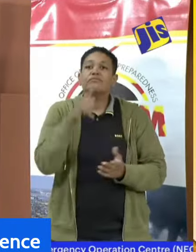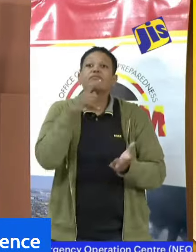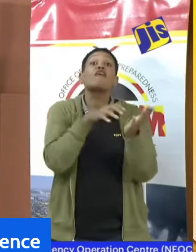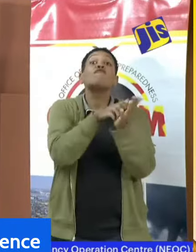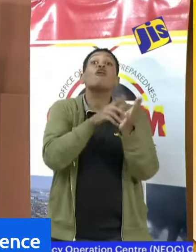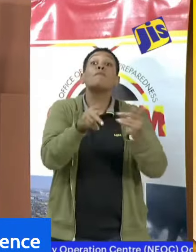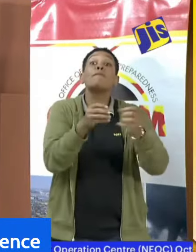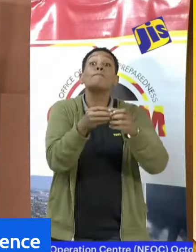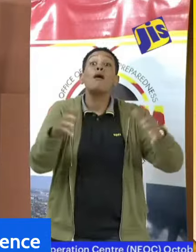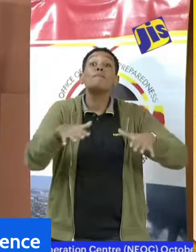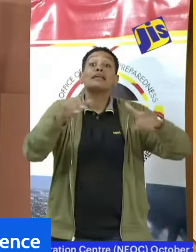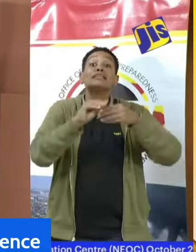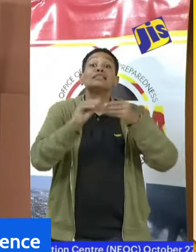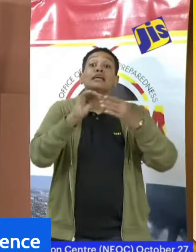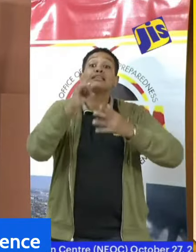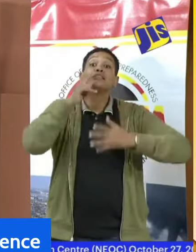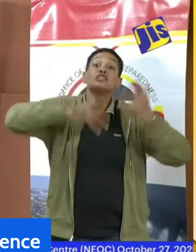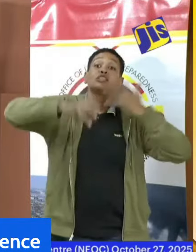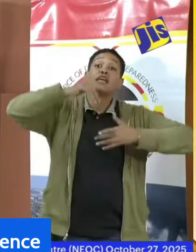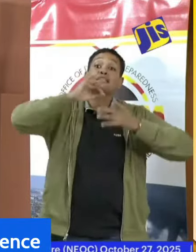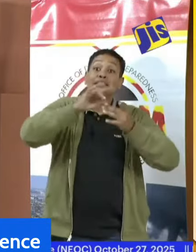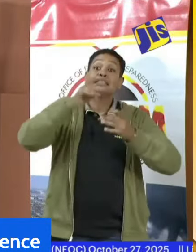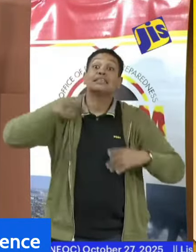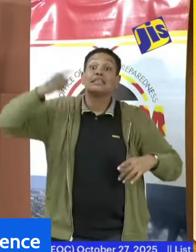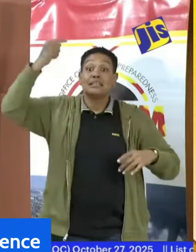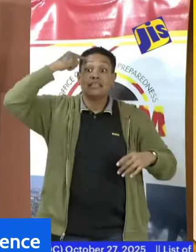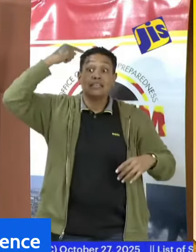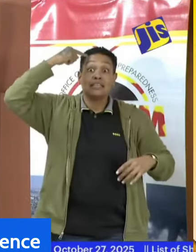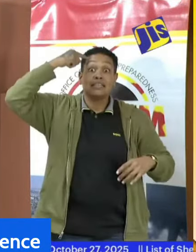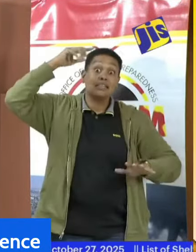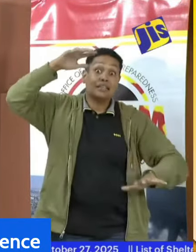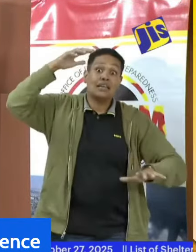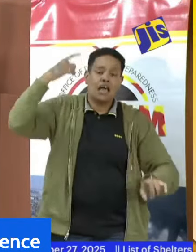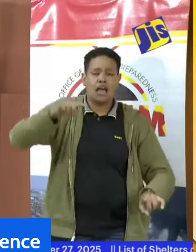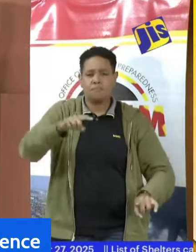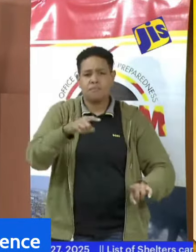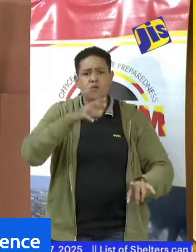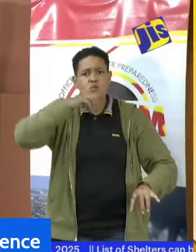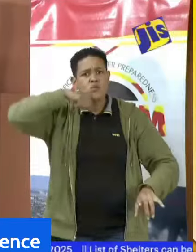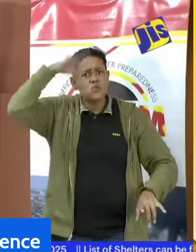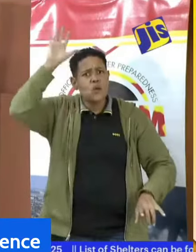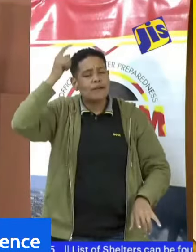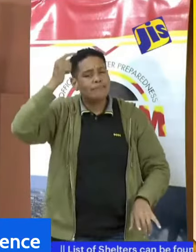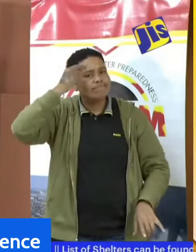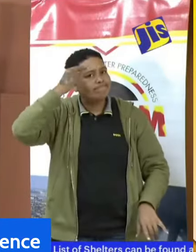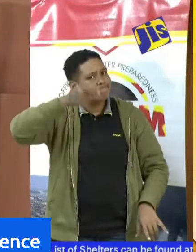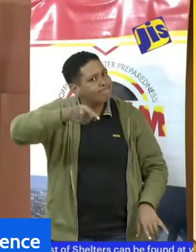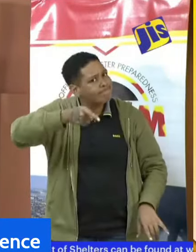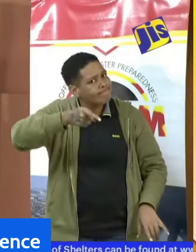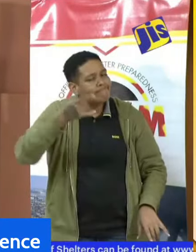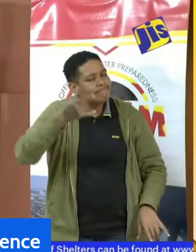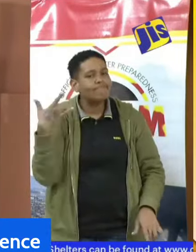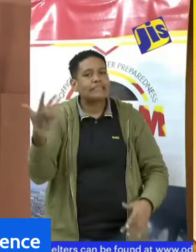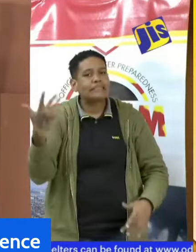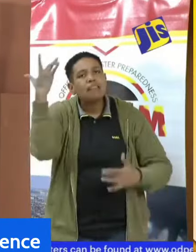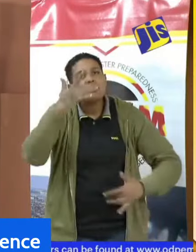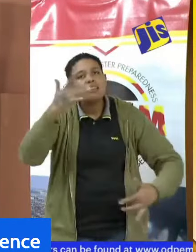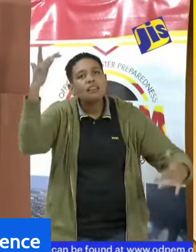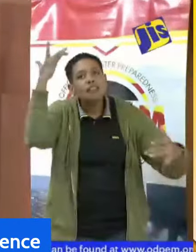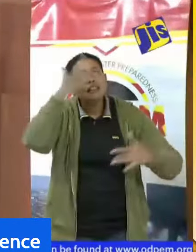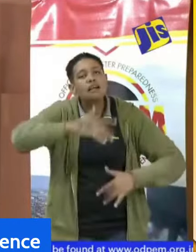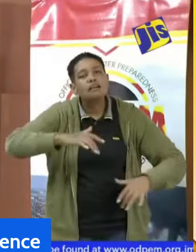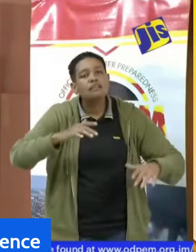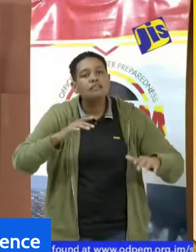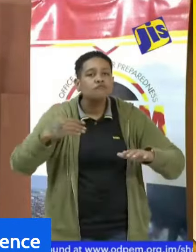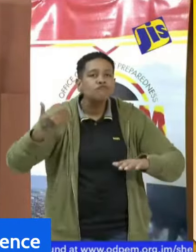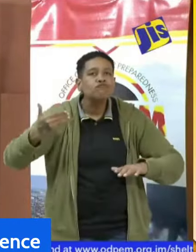vulnerable populations in the society that we are mindful of. The older population who are chronically ill, those who